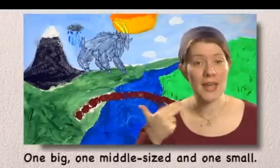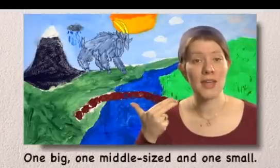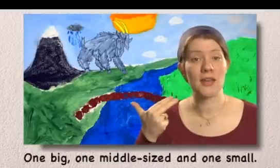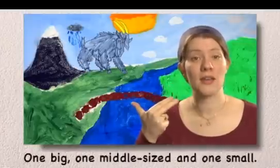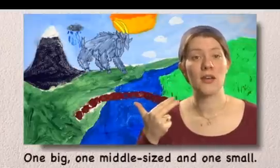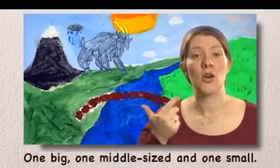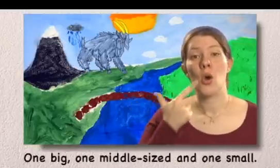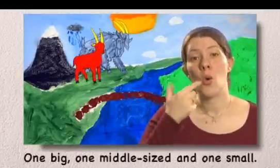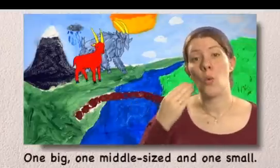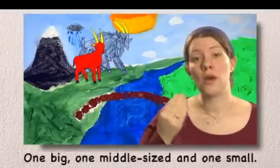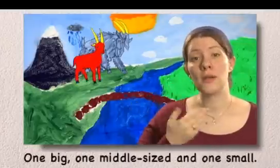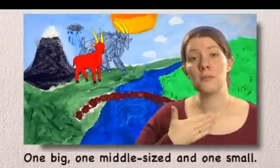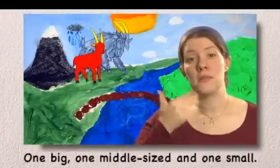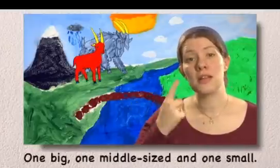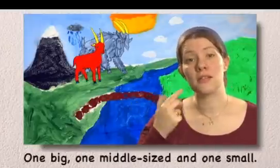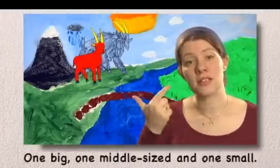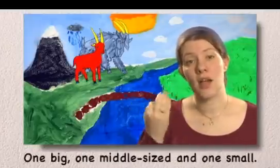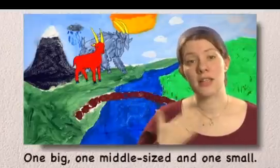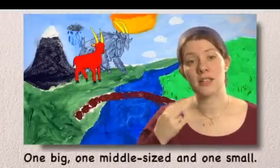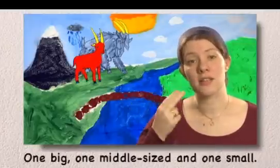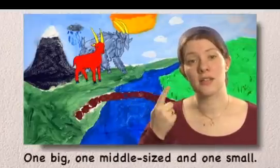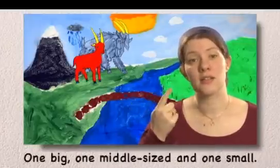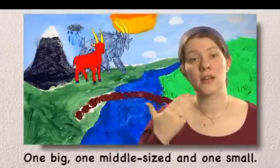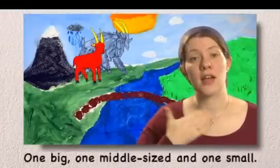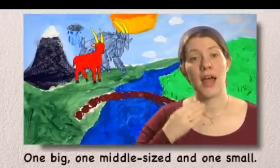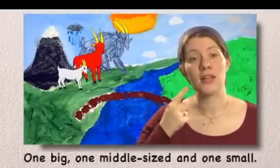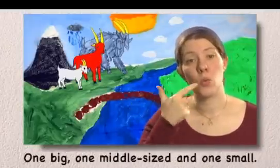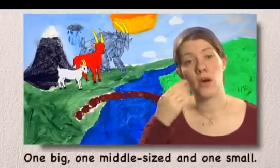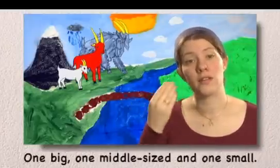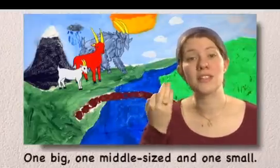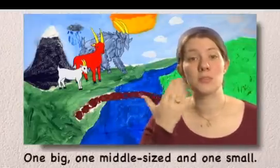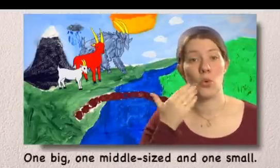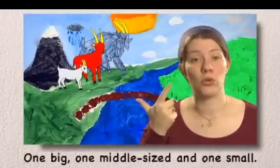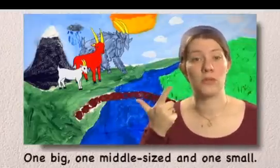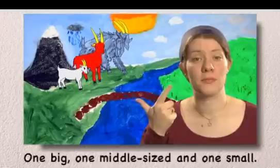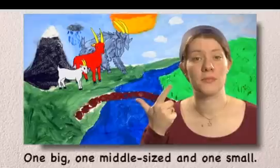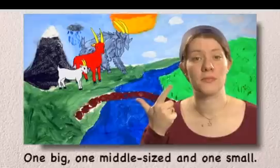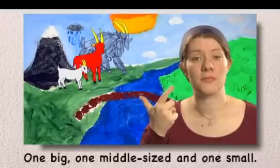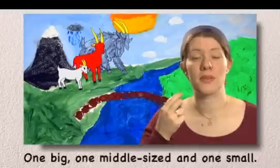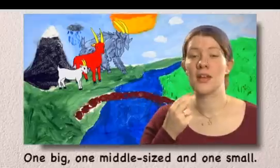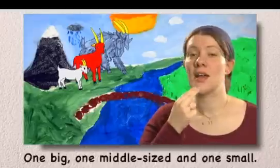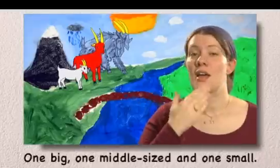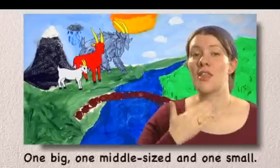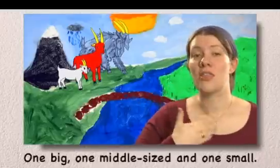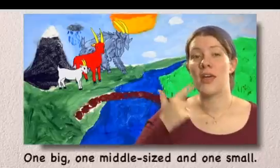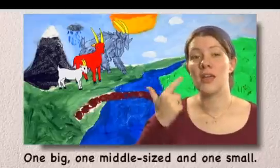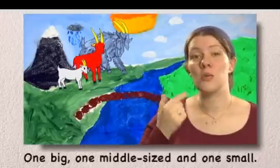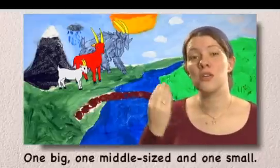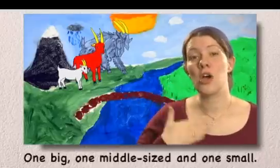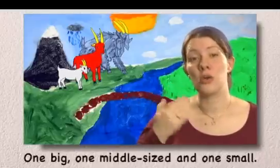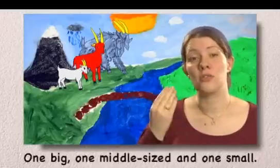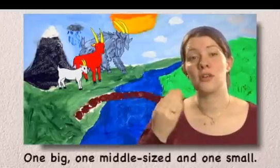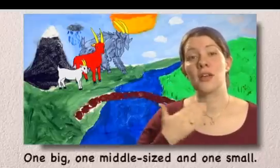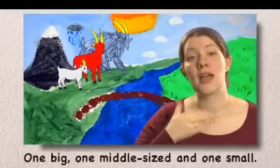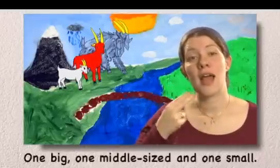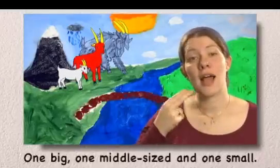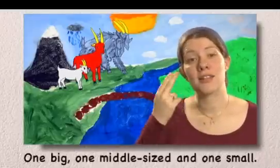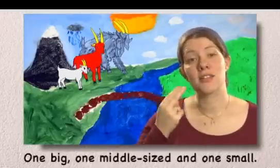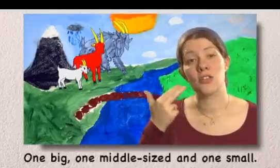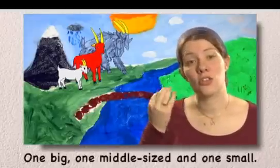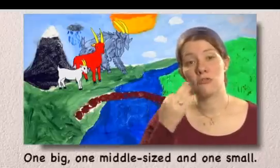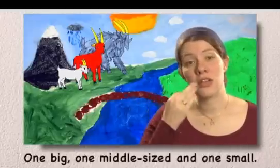one big, one middle-sized, and one small. They were known